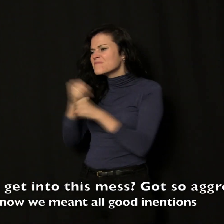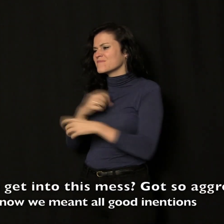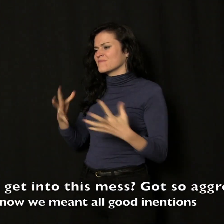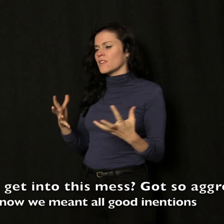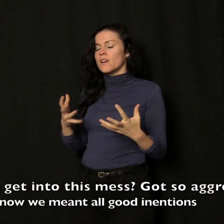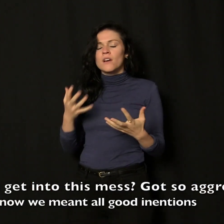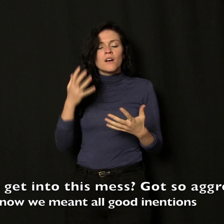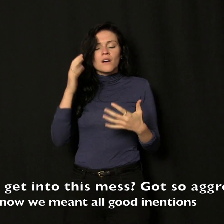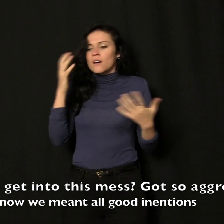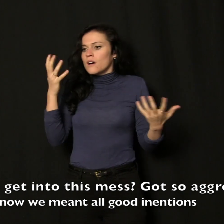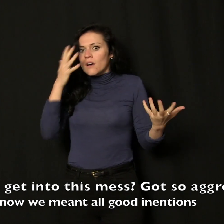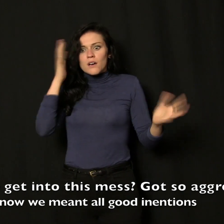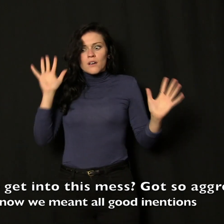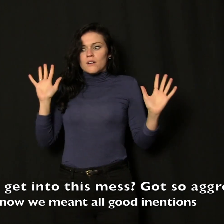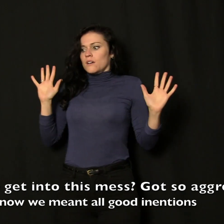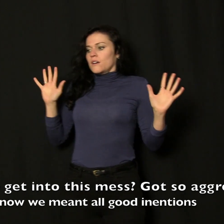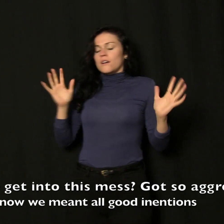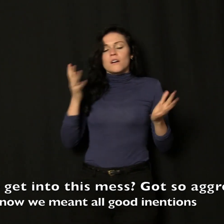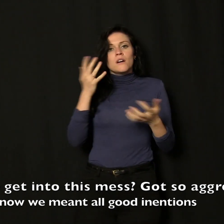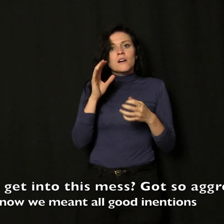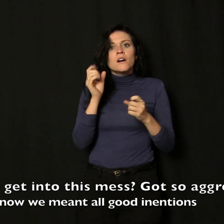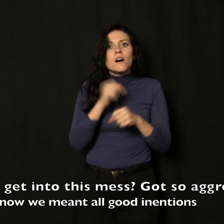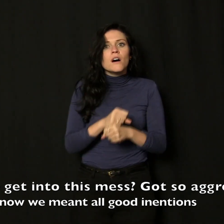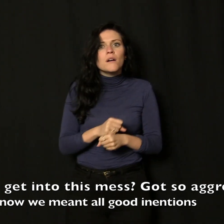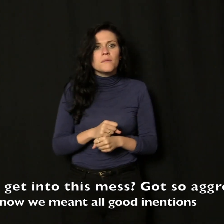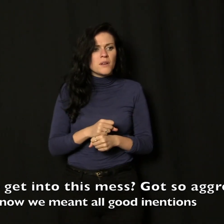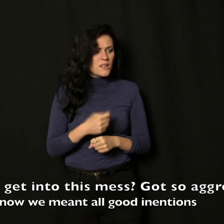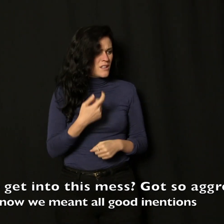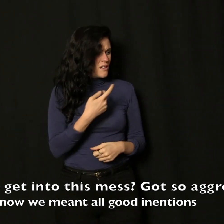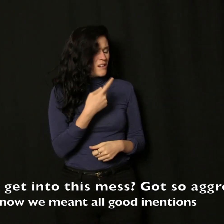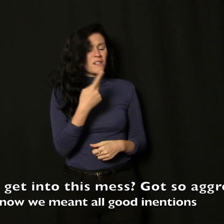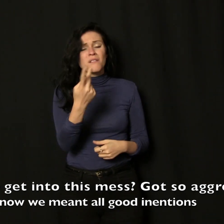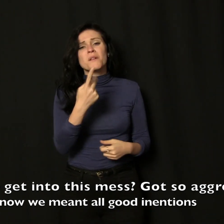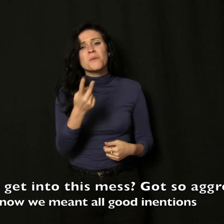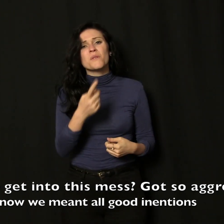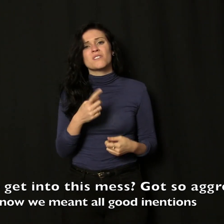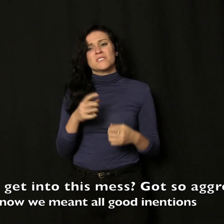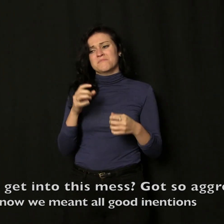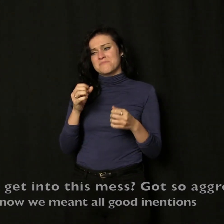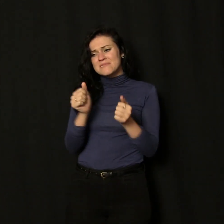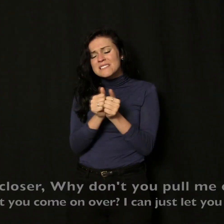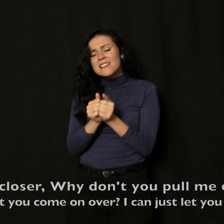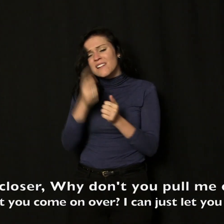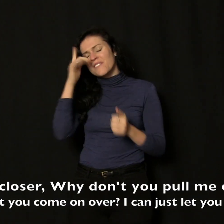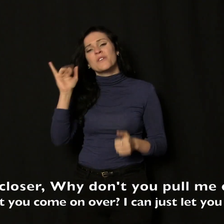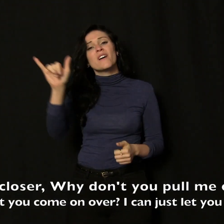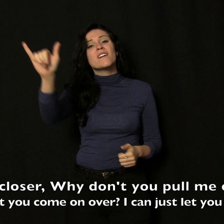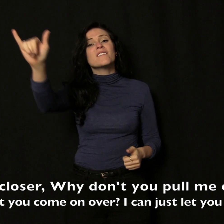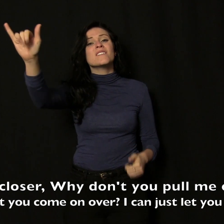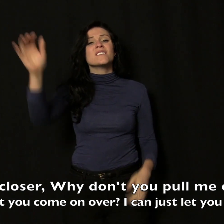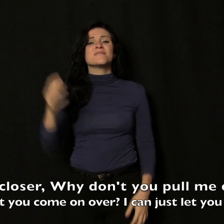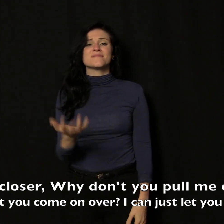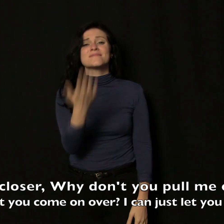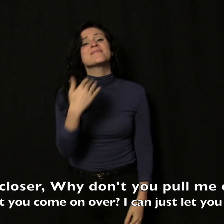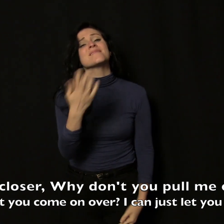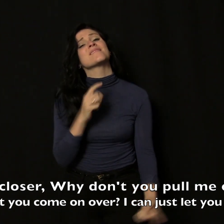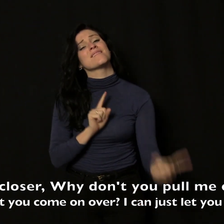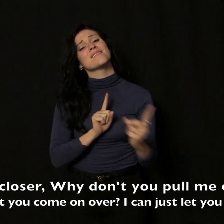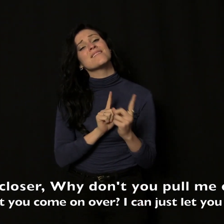so aggressive. I know we meant all good intentions. So pull me closer. Why don't you pull